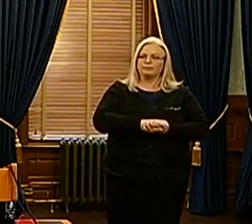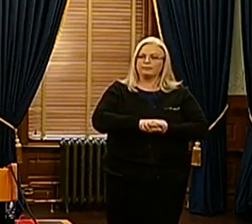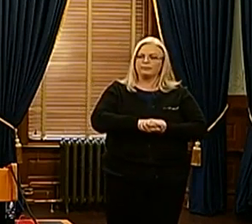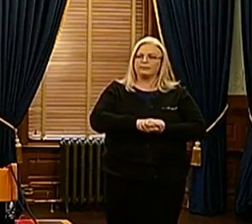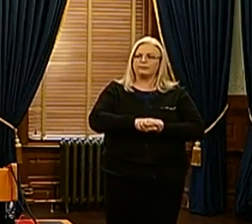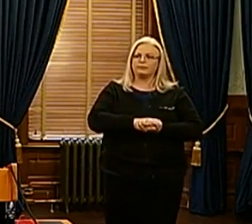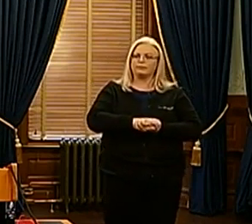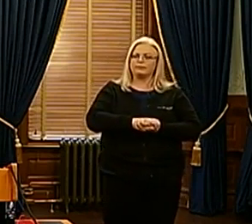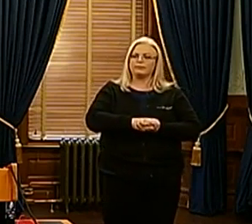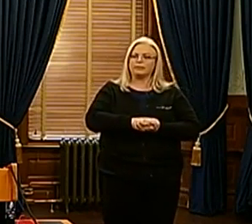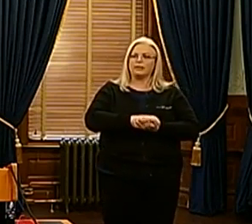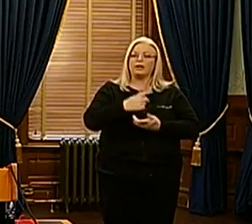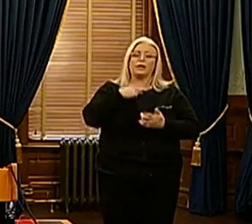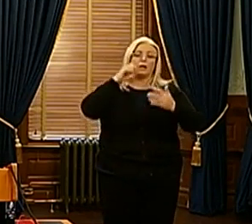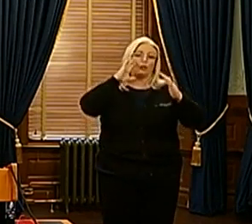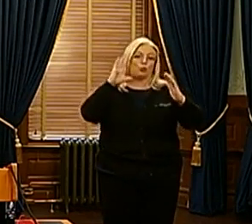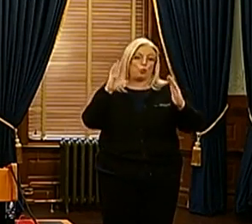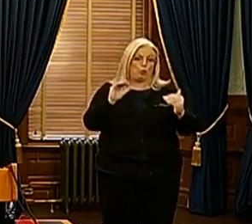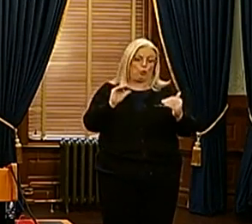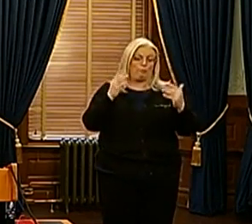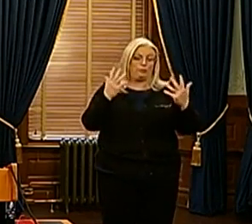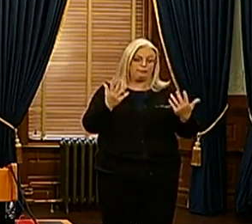I would just hope that